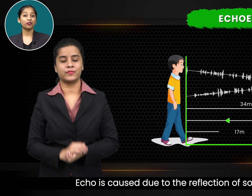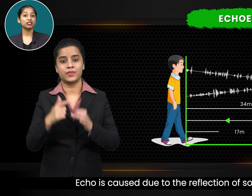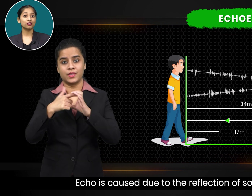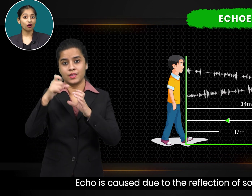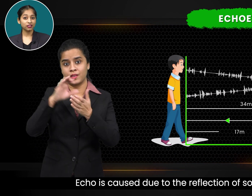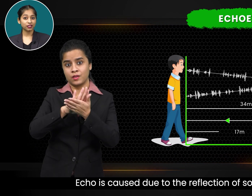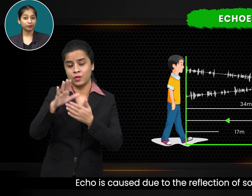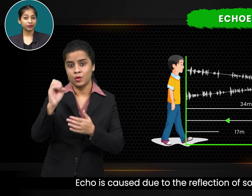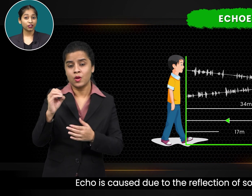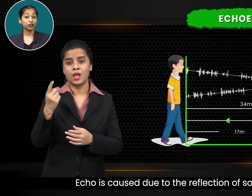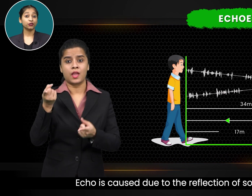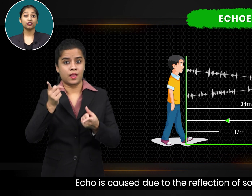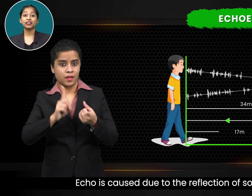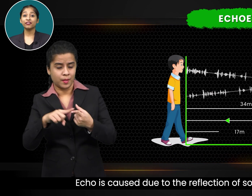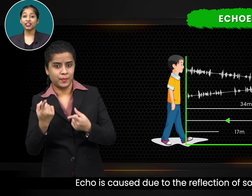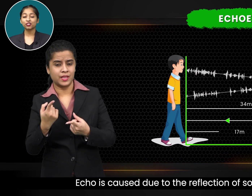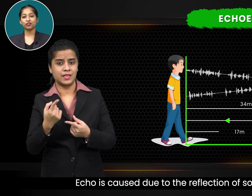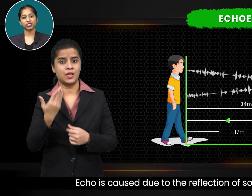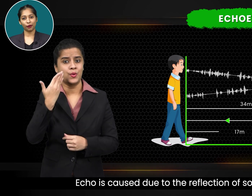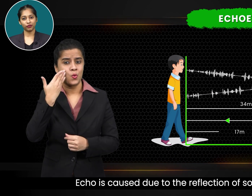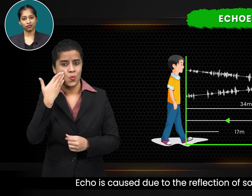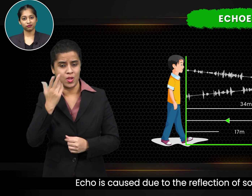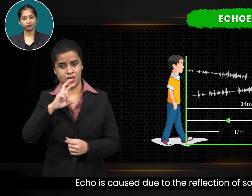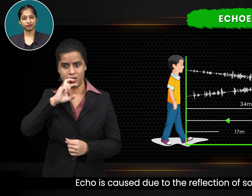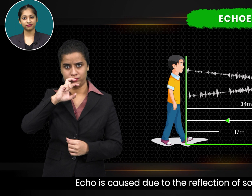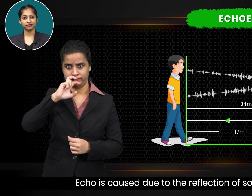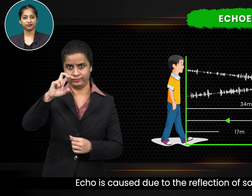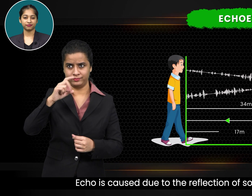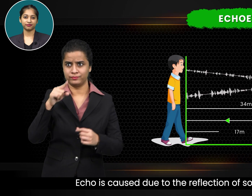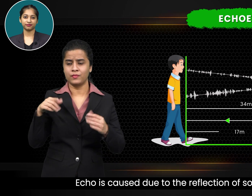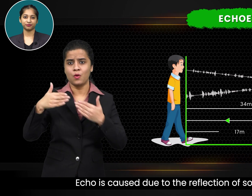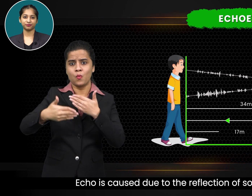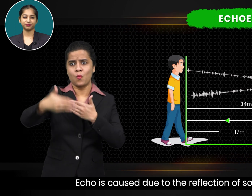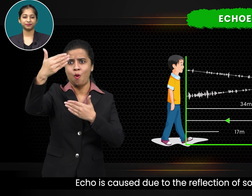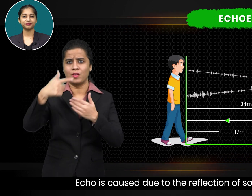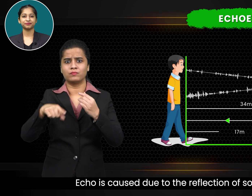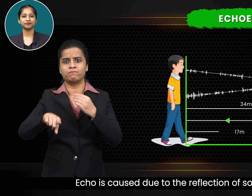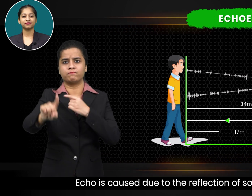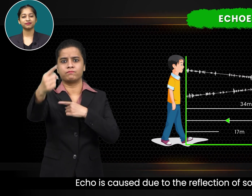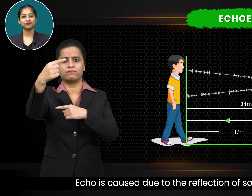Echo is caused due to the reflection of sound.